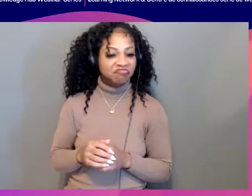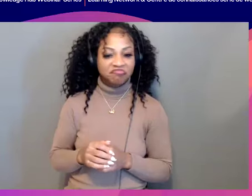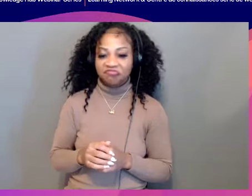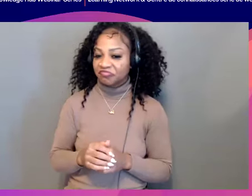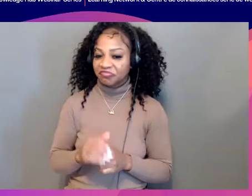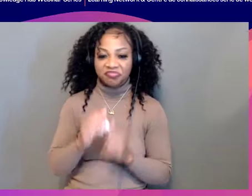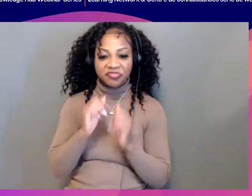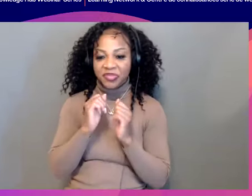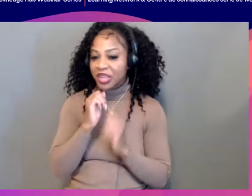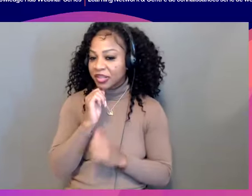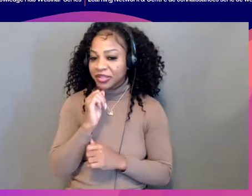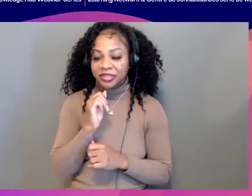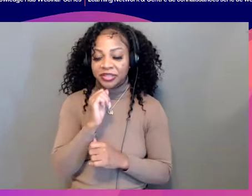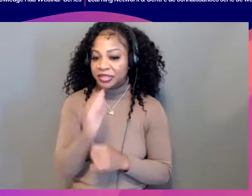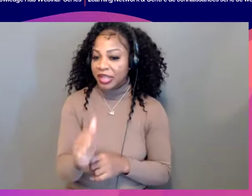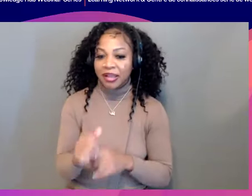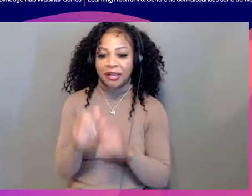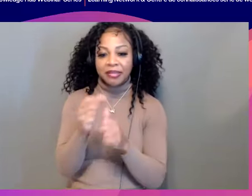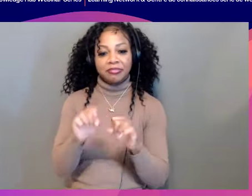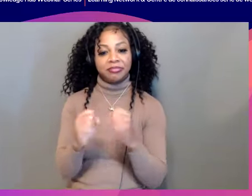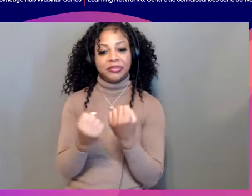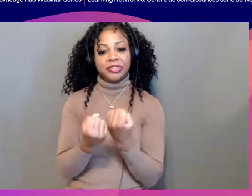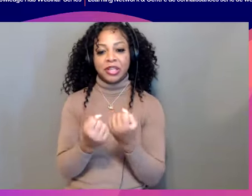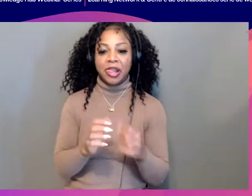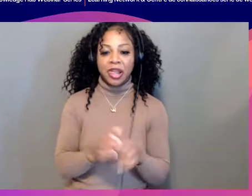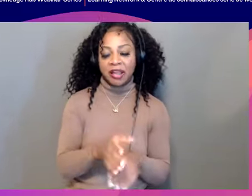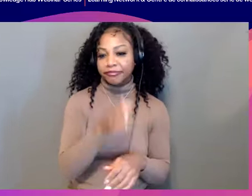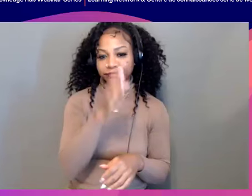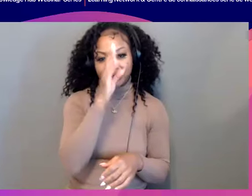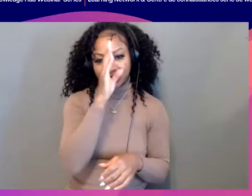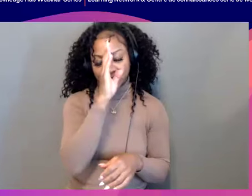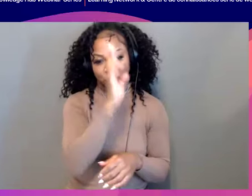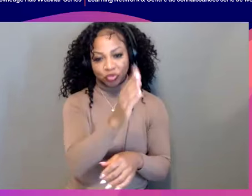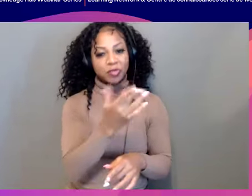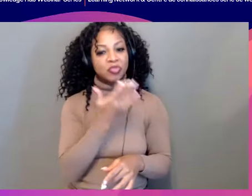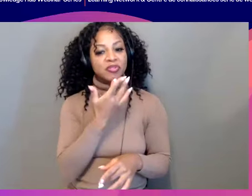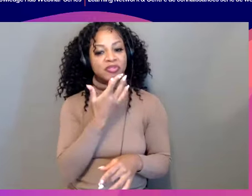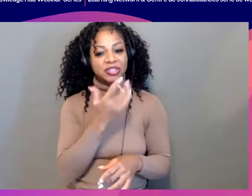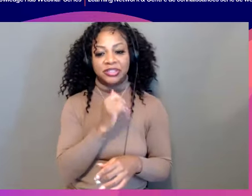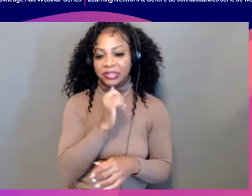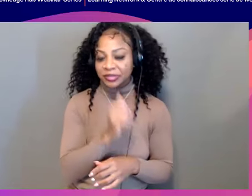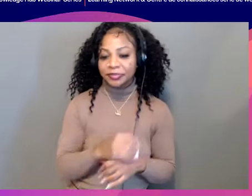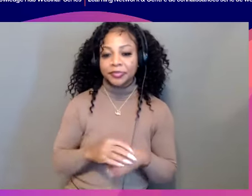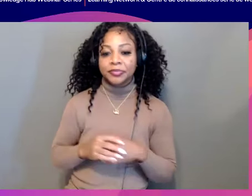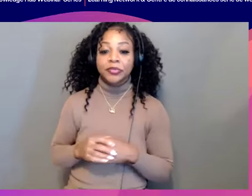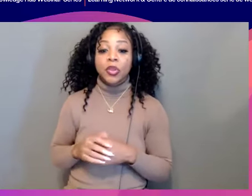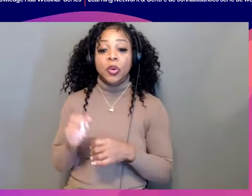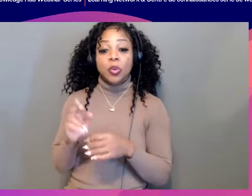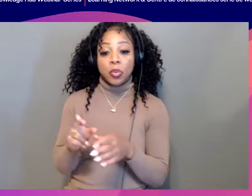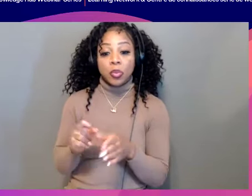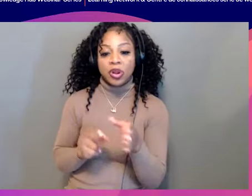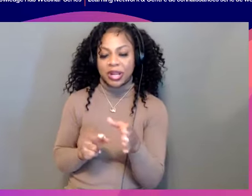of societal heterosexism and cissexism, as well as speculation of sexual